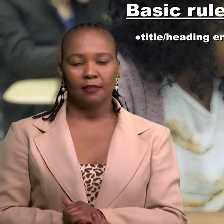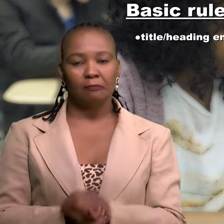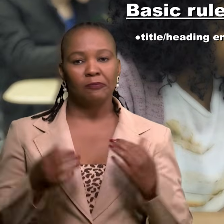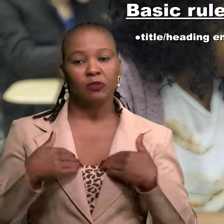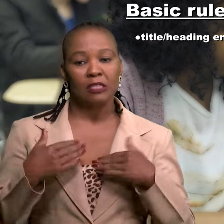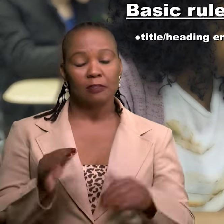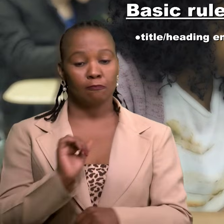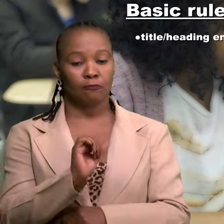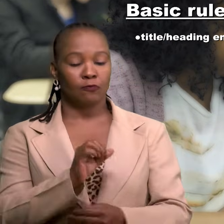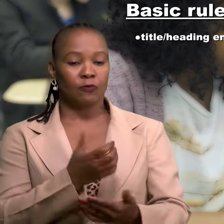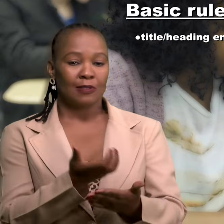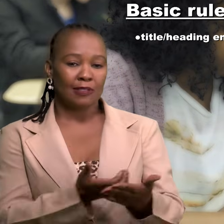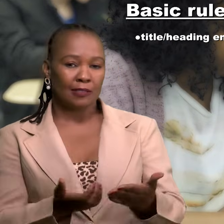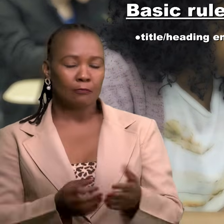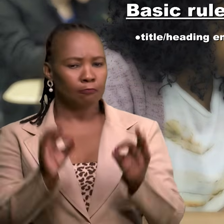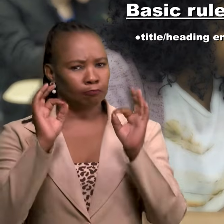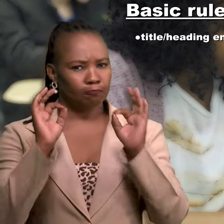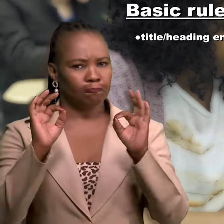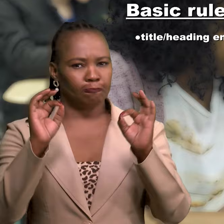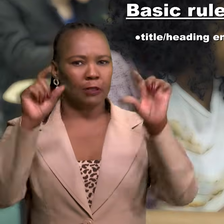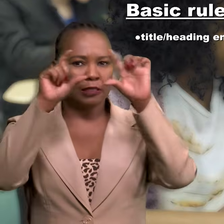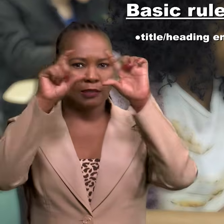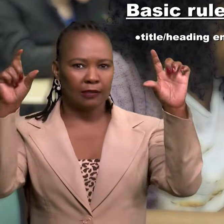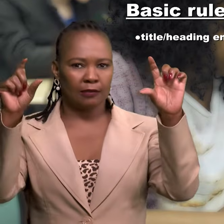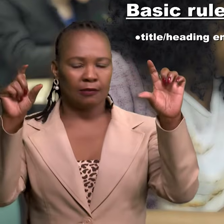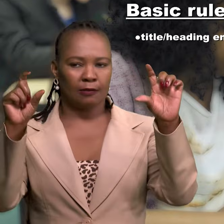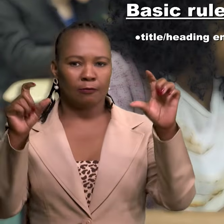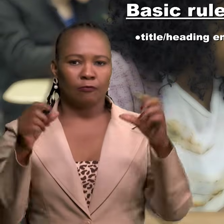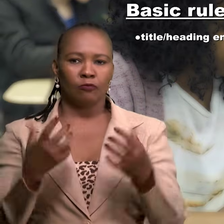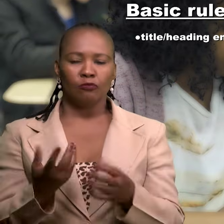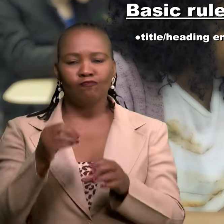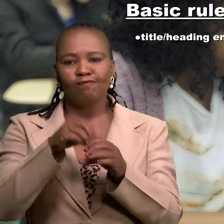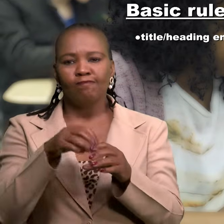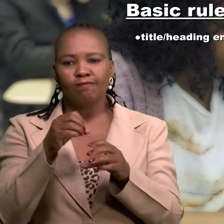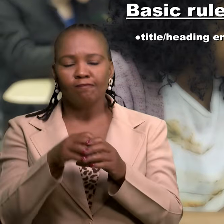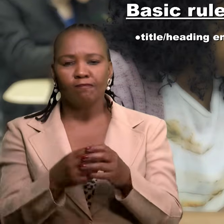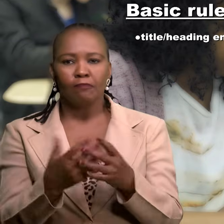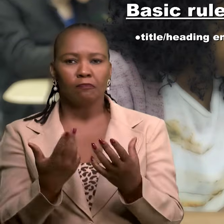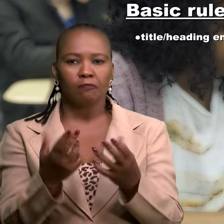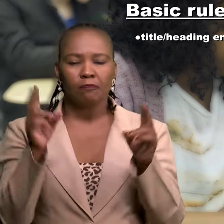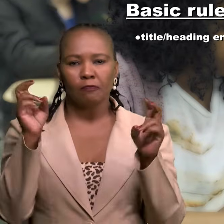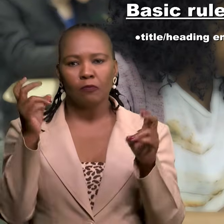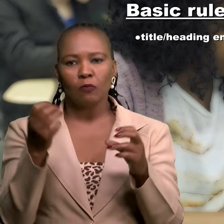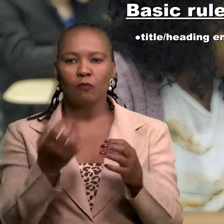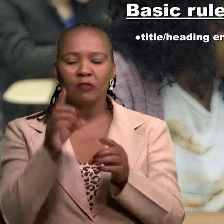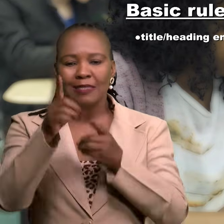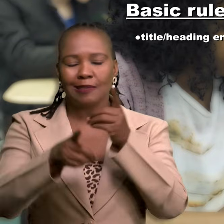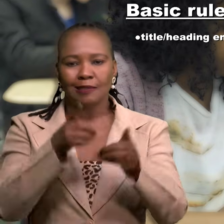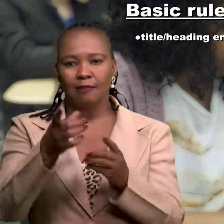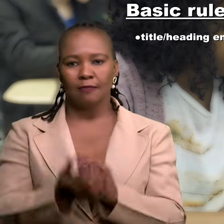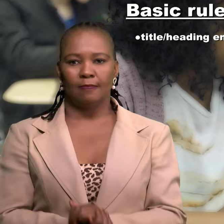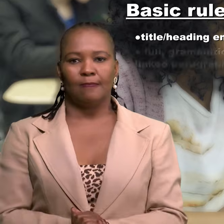You start your essay with an appropriate title or heading that encapsulates the content of the